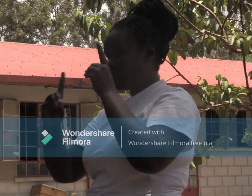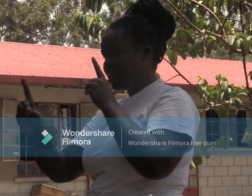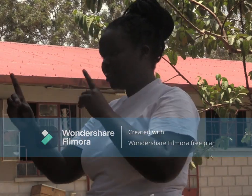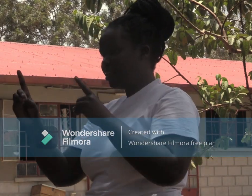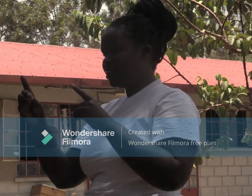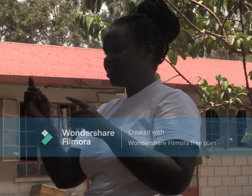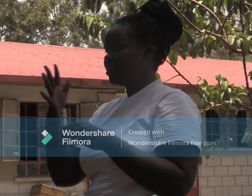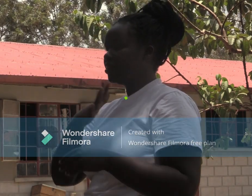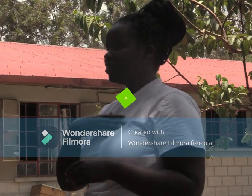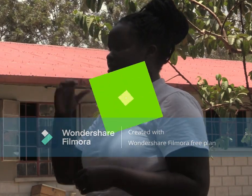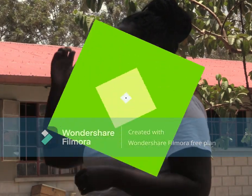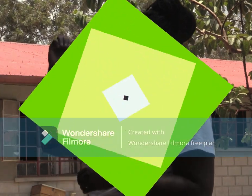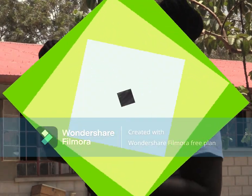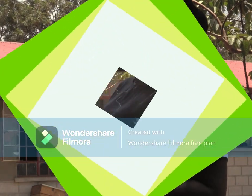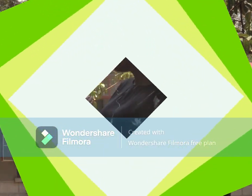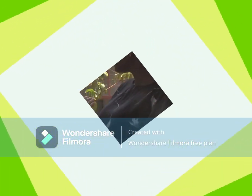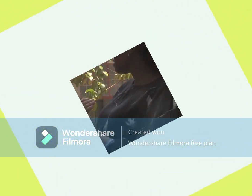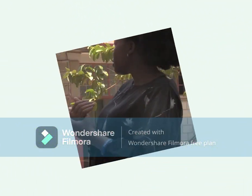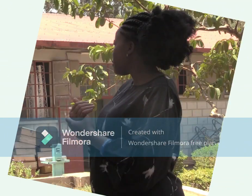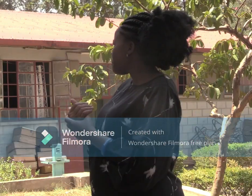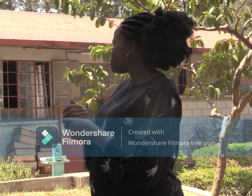Now, the department also offer